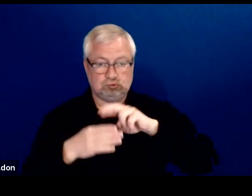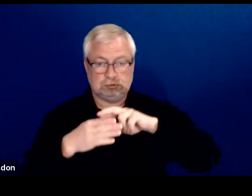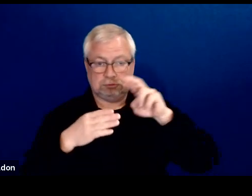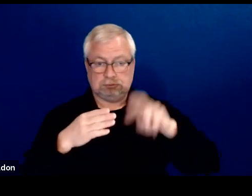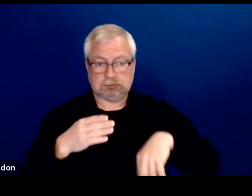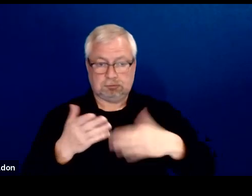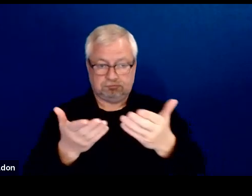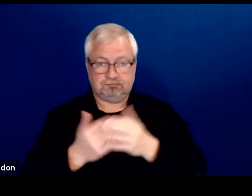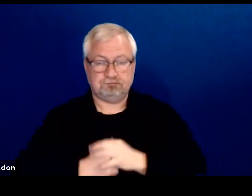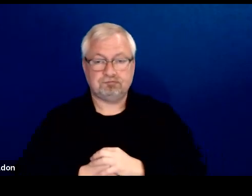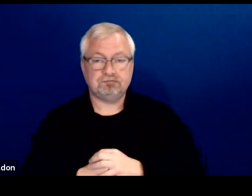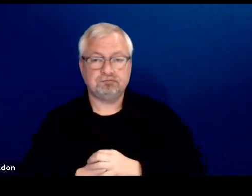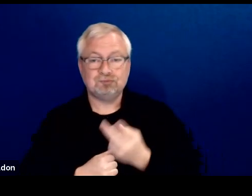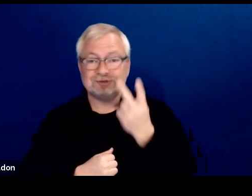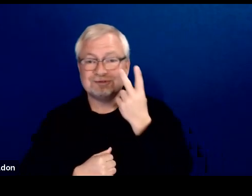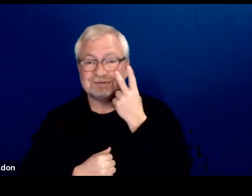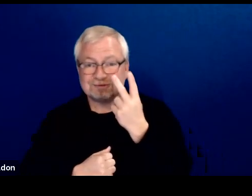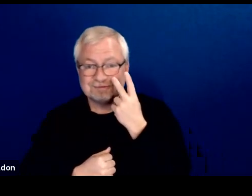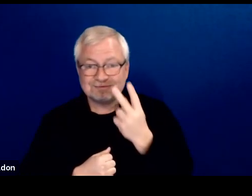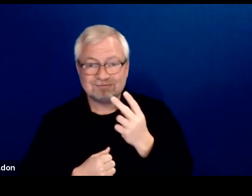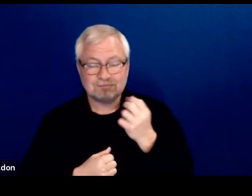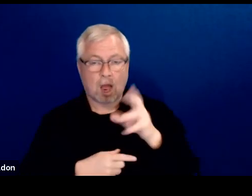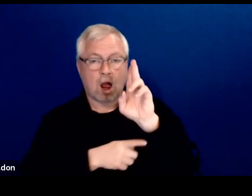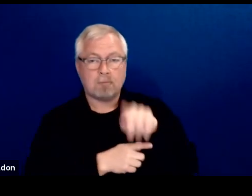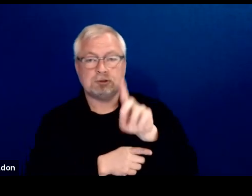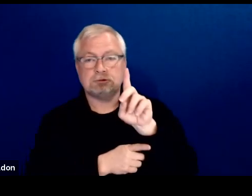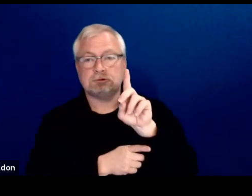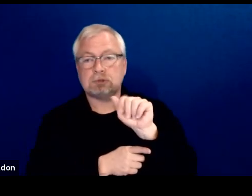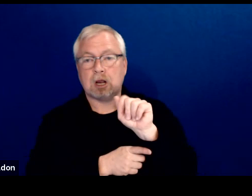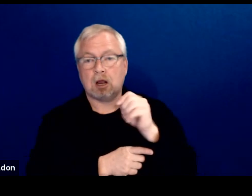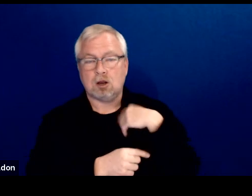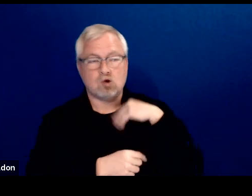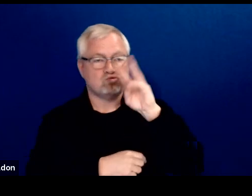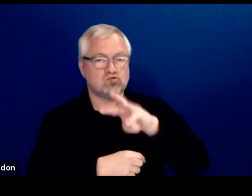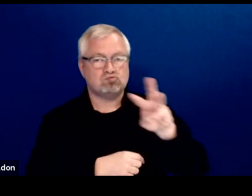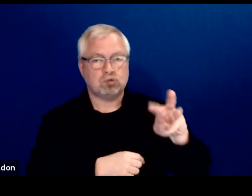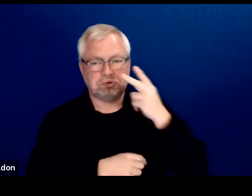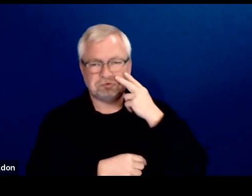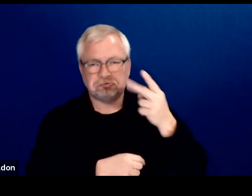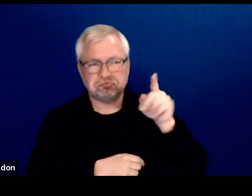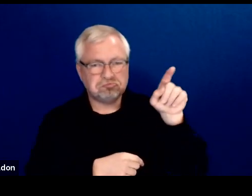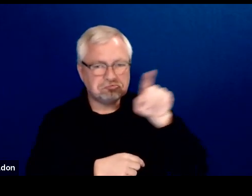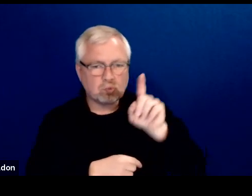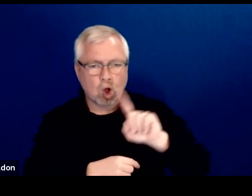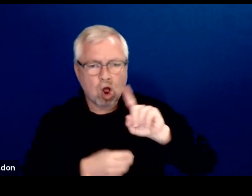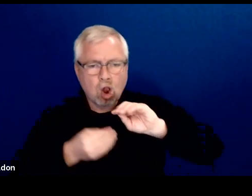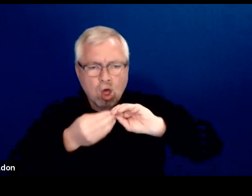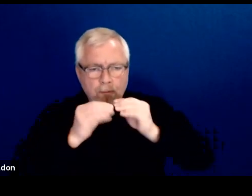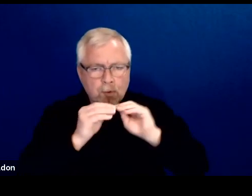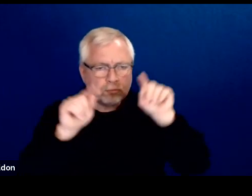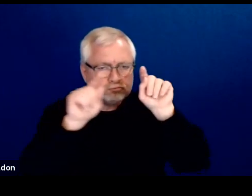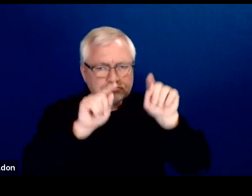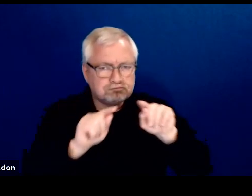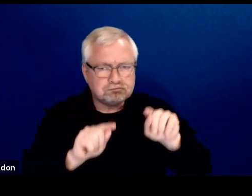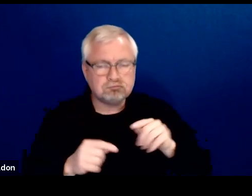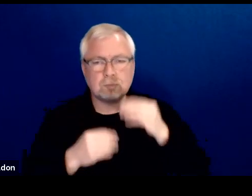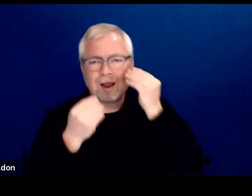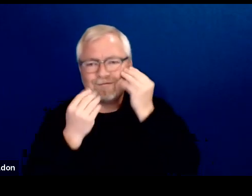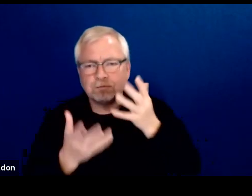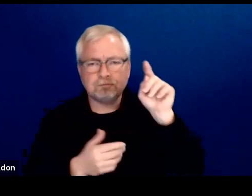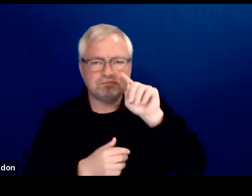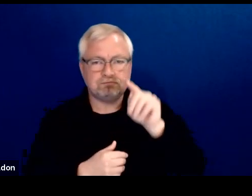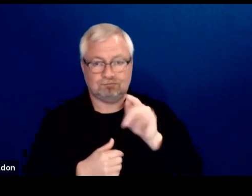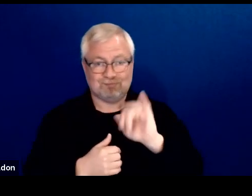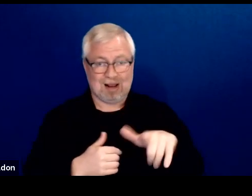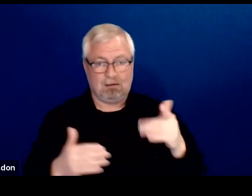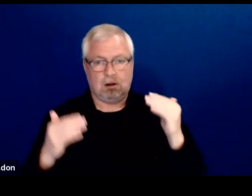we're updating that site we rolled out last week to give you an idea of where we're at. We're trying to provide equitable distant learning. We're planning to protect the most isolated,